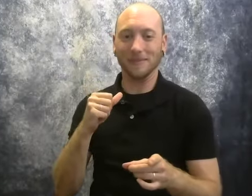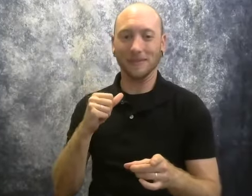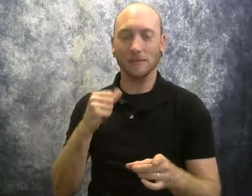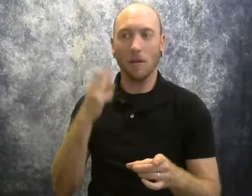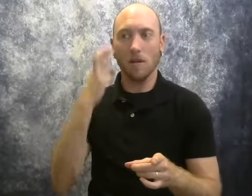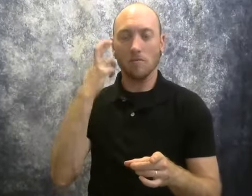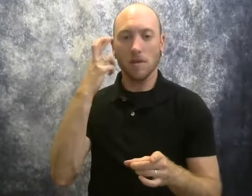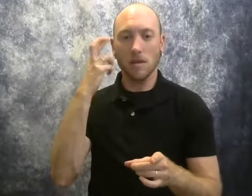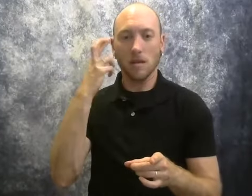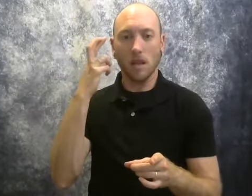me.